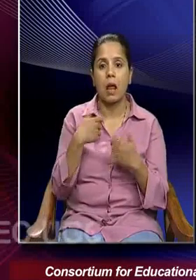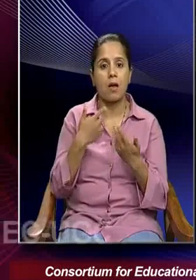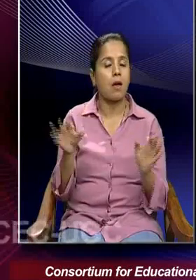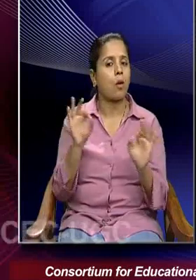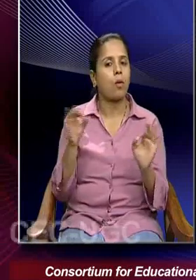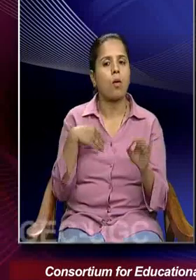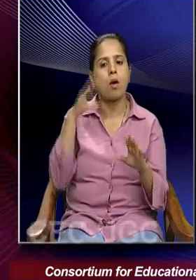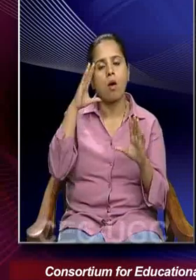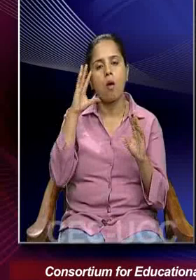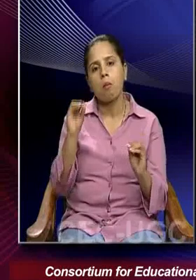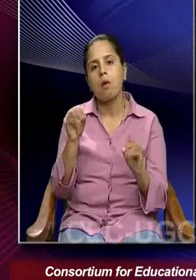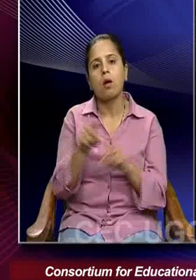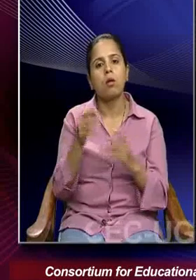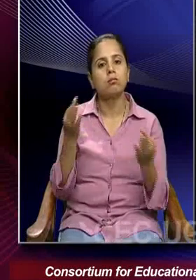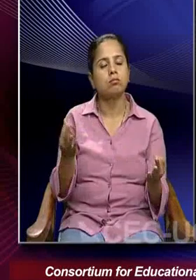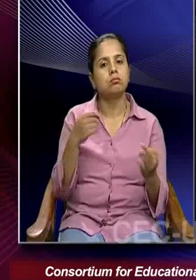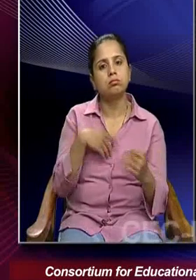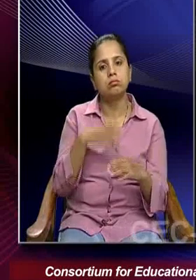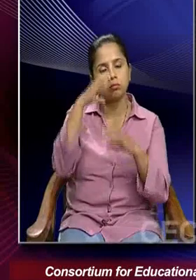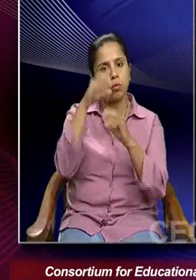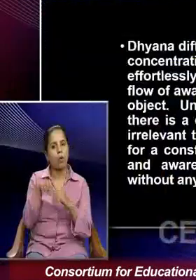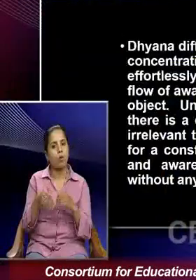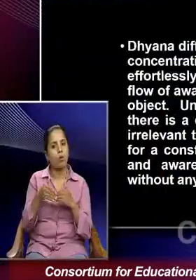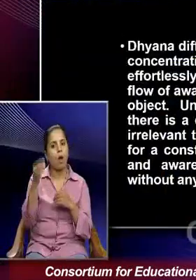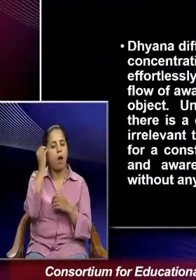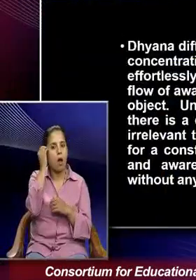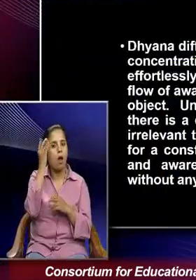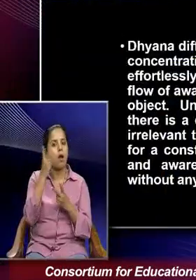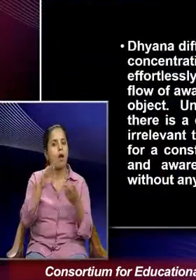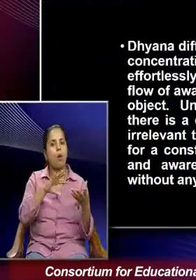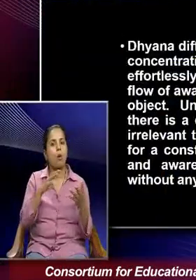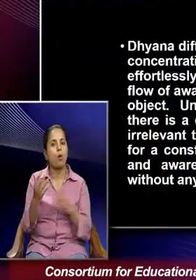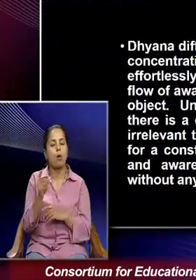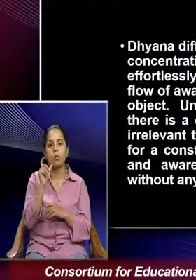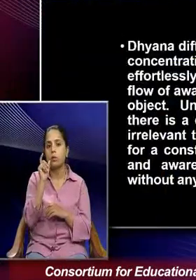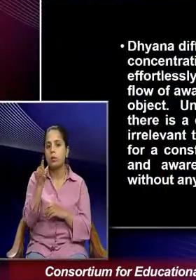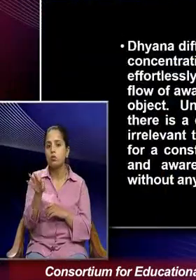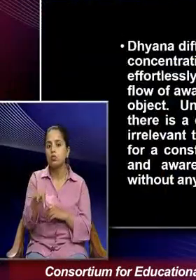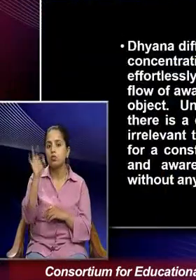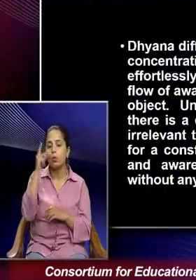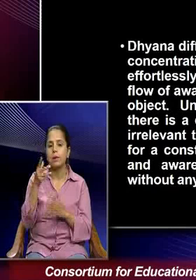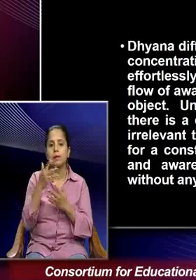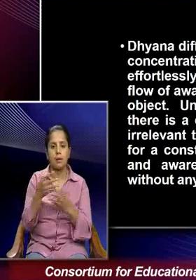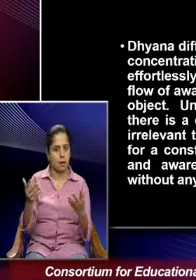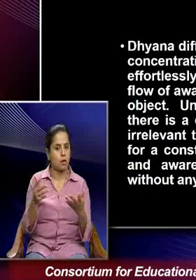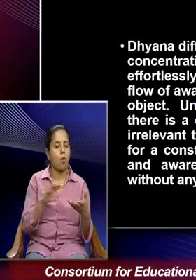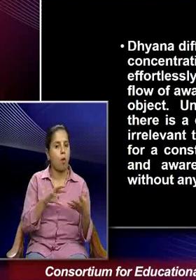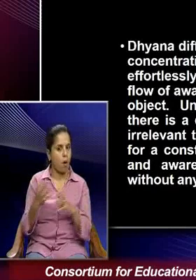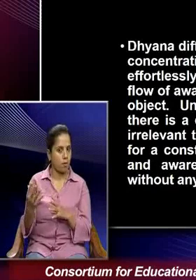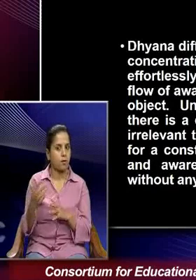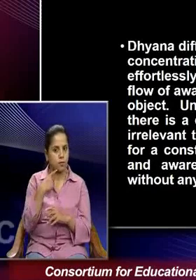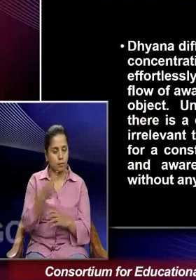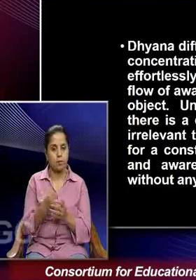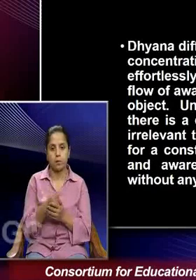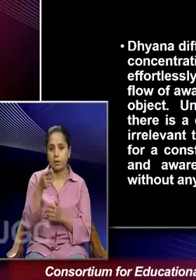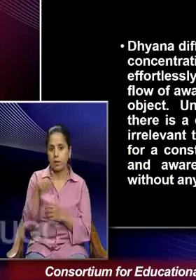maintaining a continuous flow of awareness towards the chosen object.